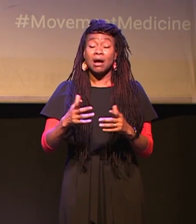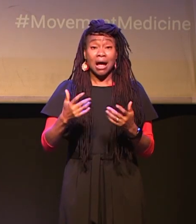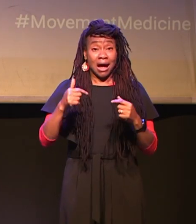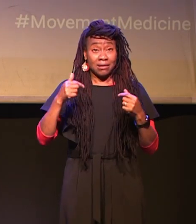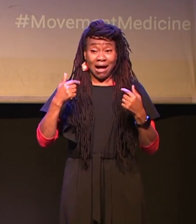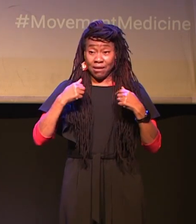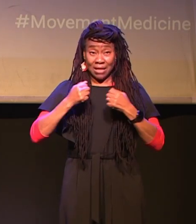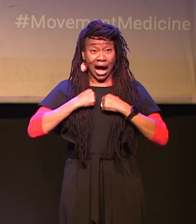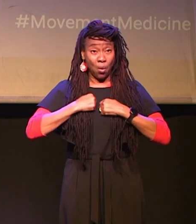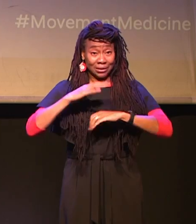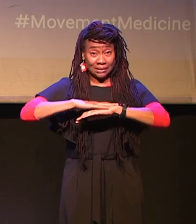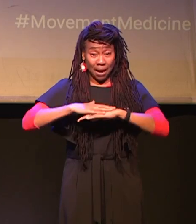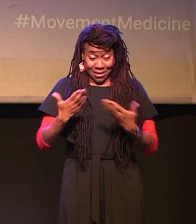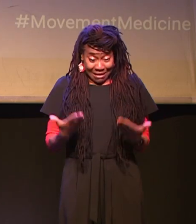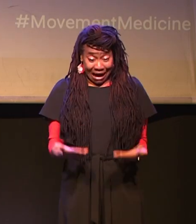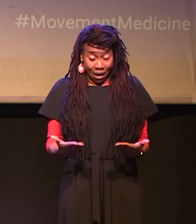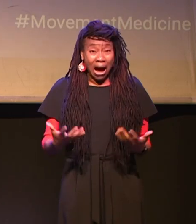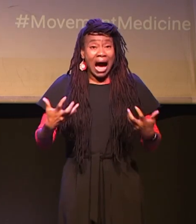time?